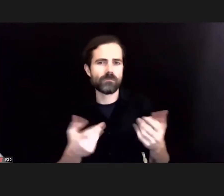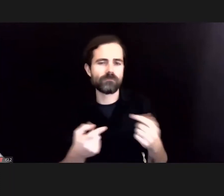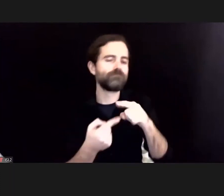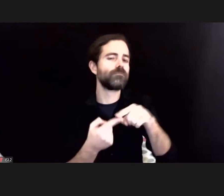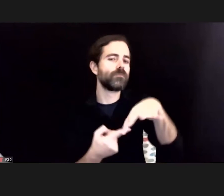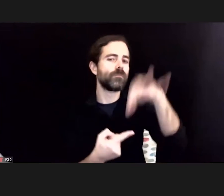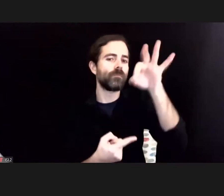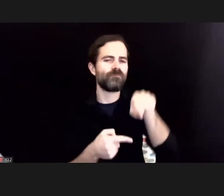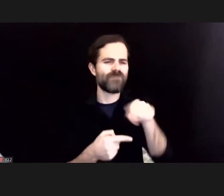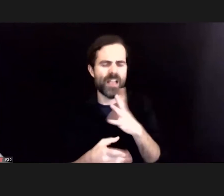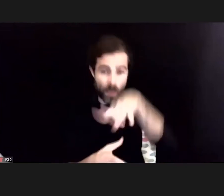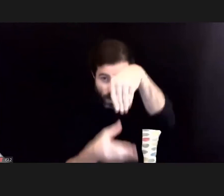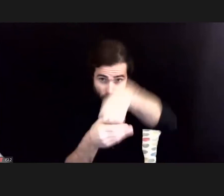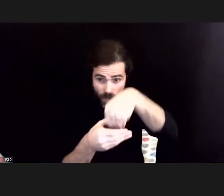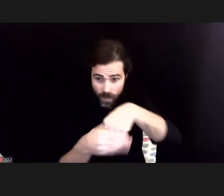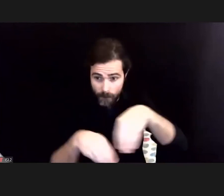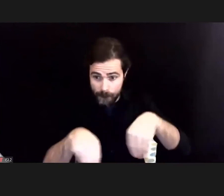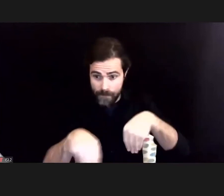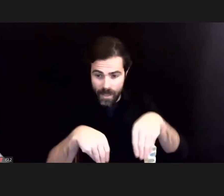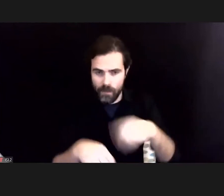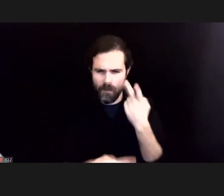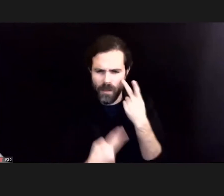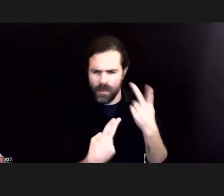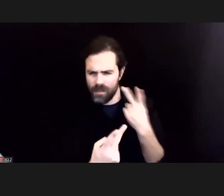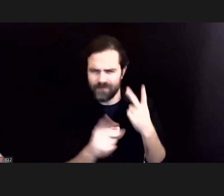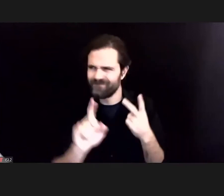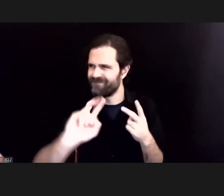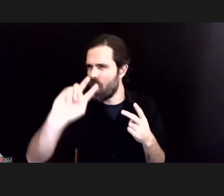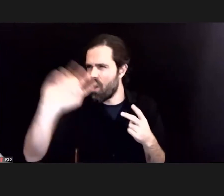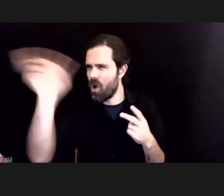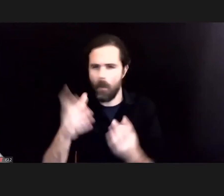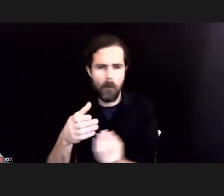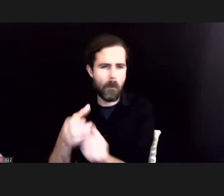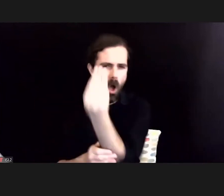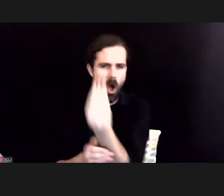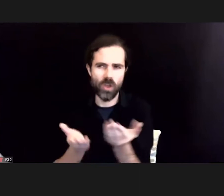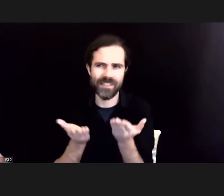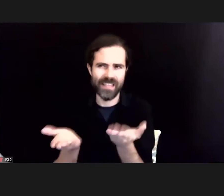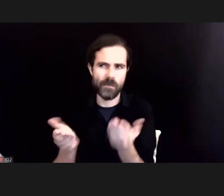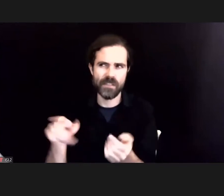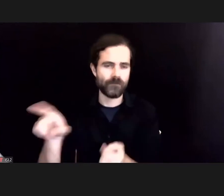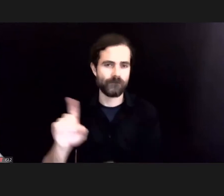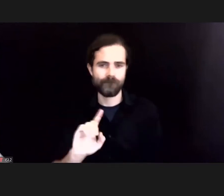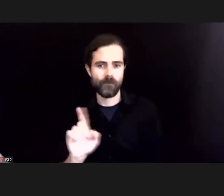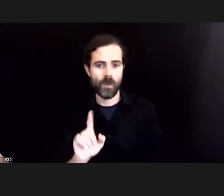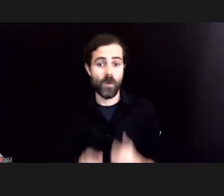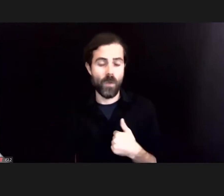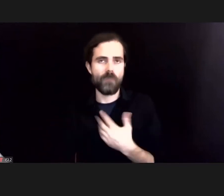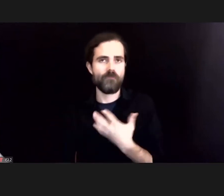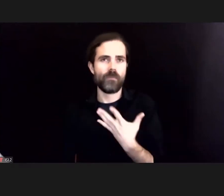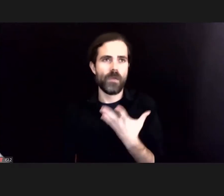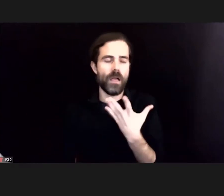internal market in the EU as for other products and services that you can buy anywhere in the EU. We are very proud of having this